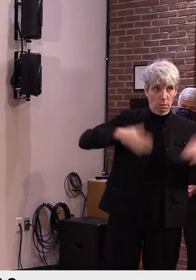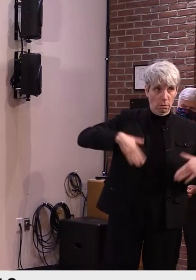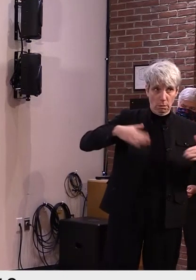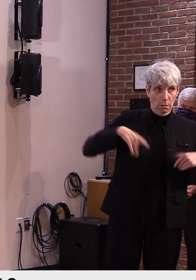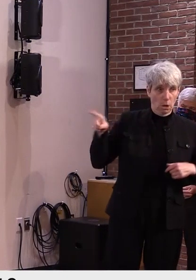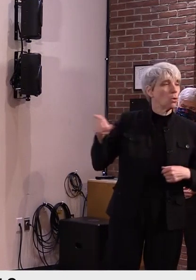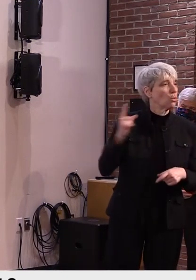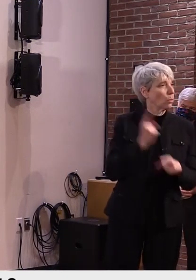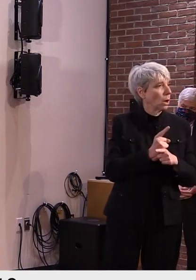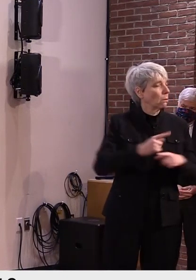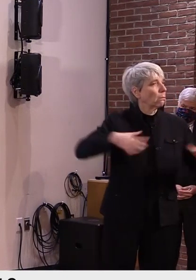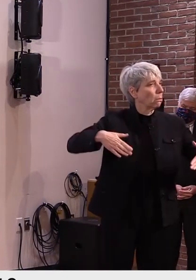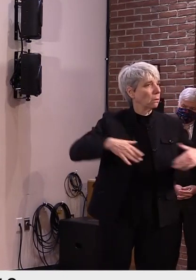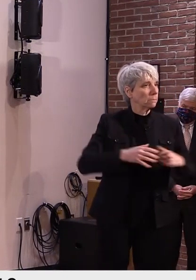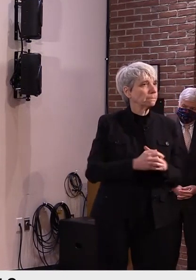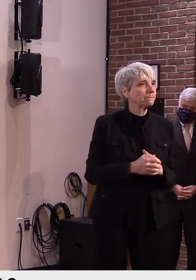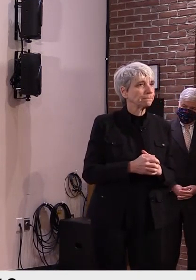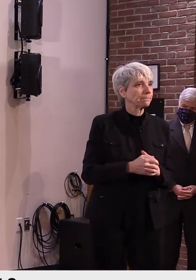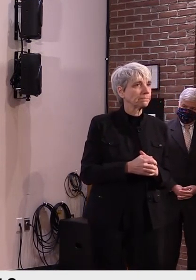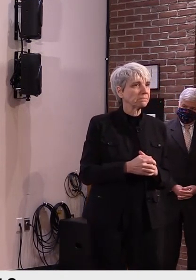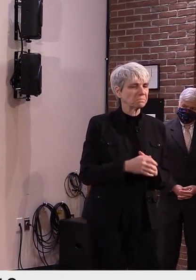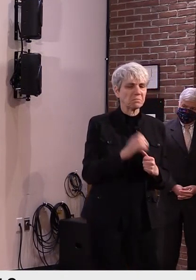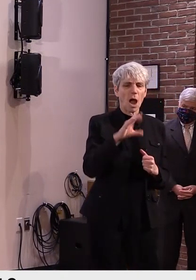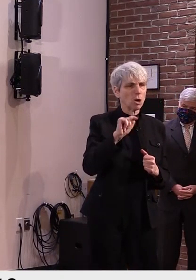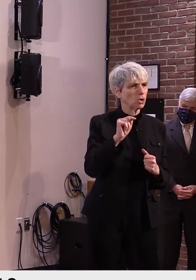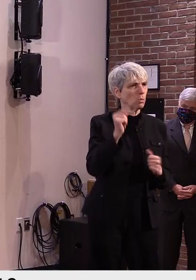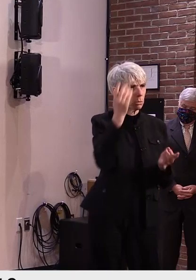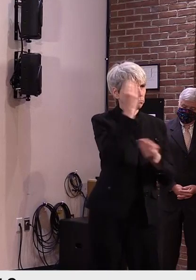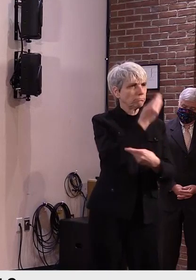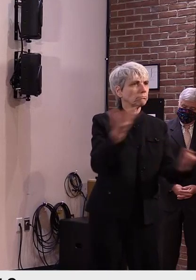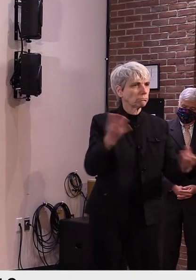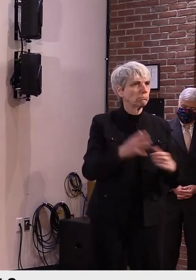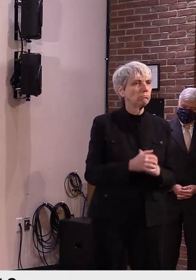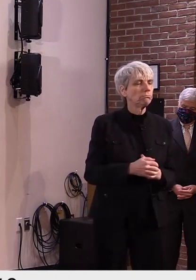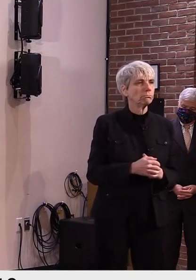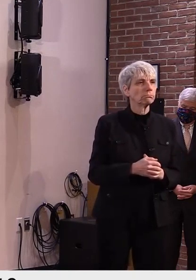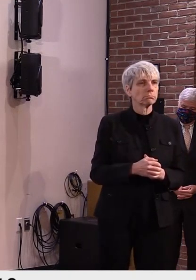finalized our approach to this yet, but in October we'll definitely do so.